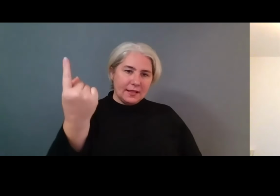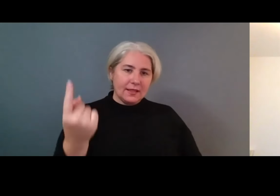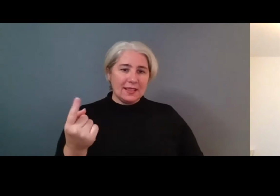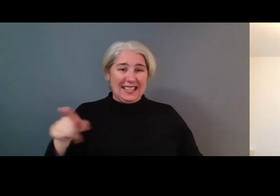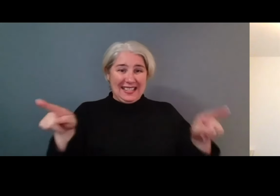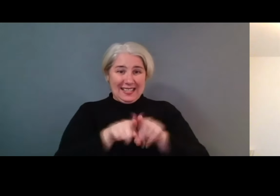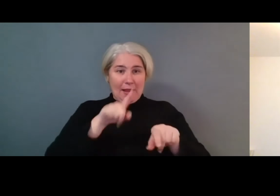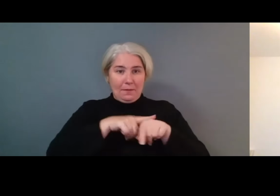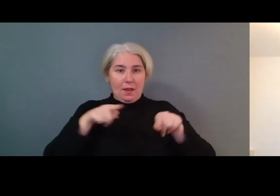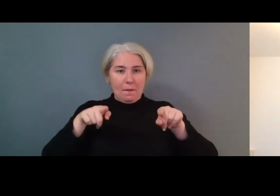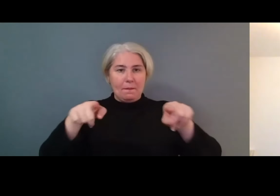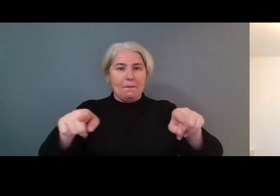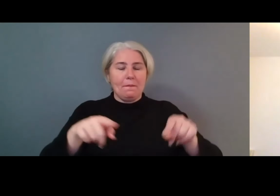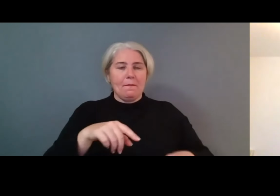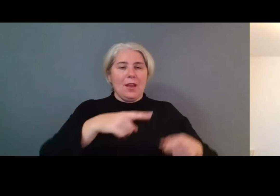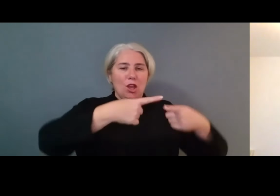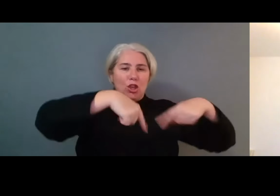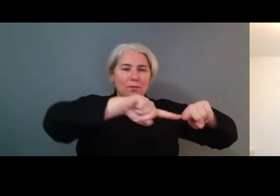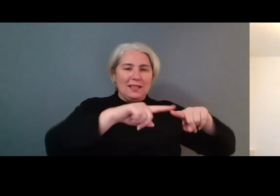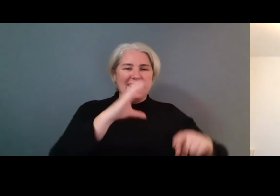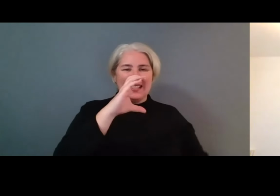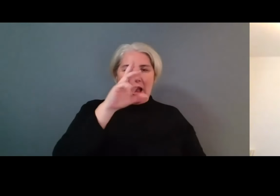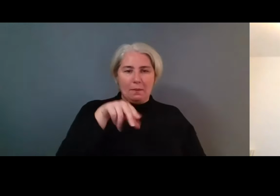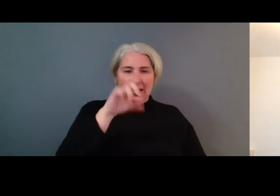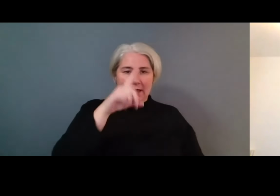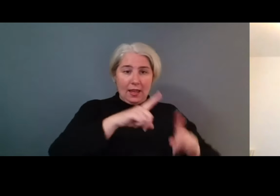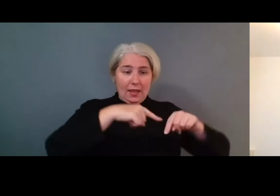CRPD committee session, and